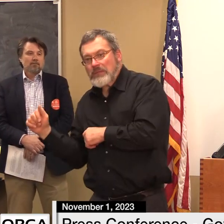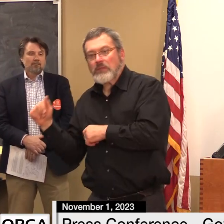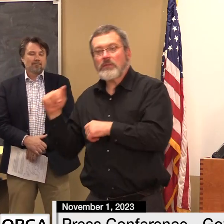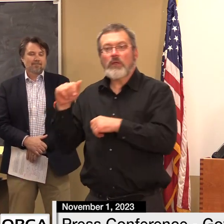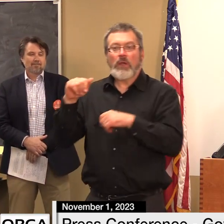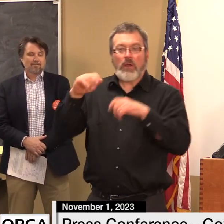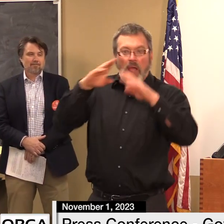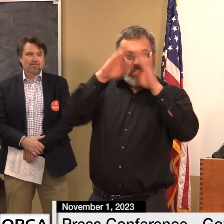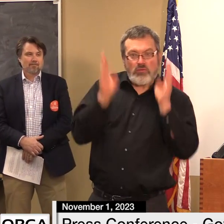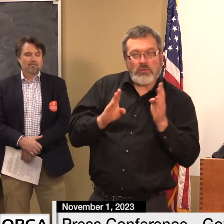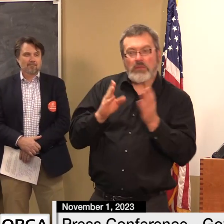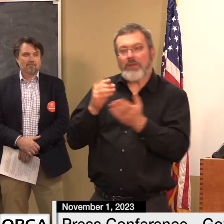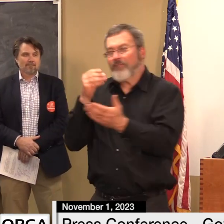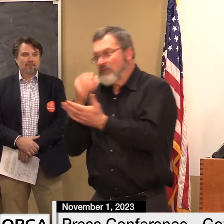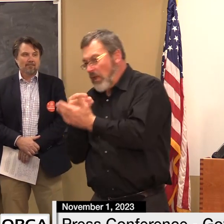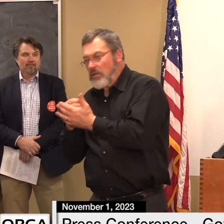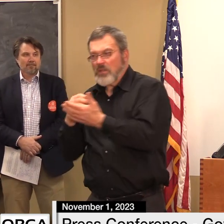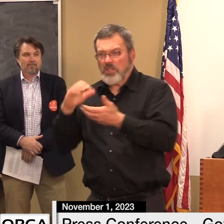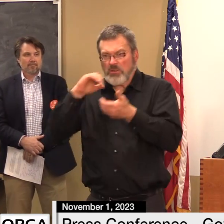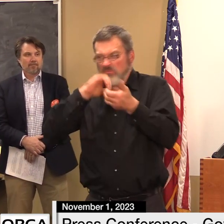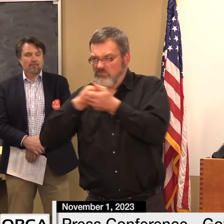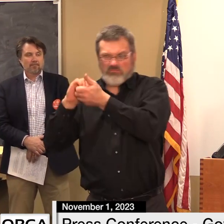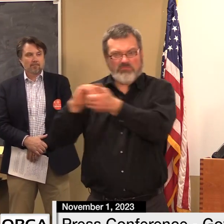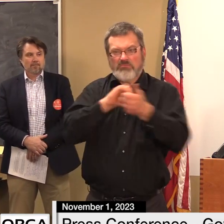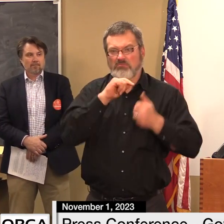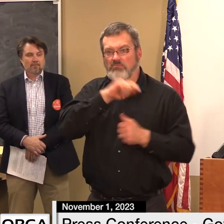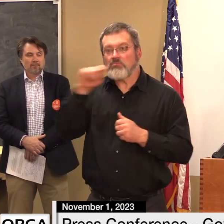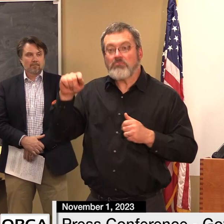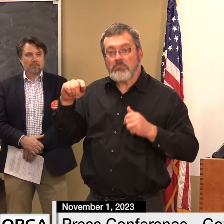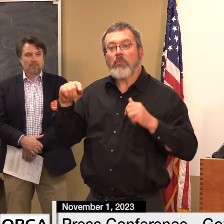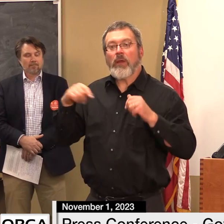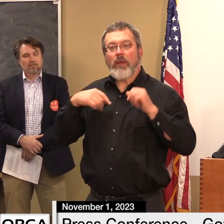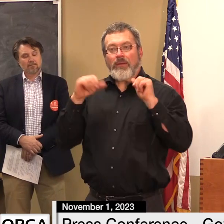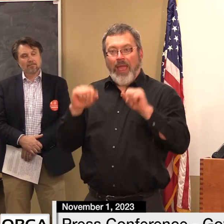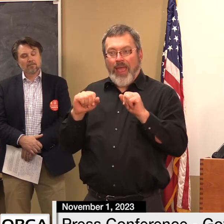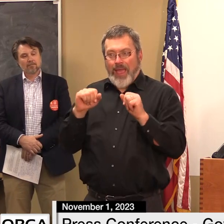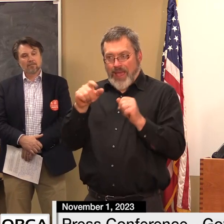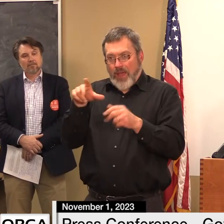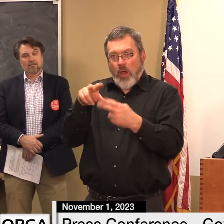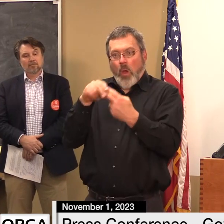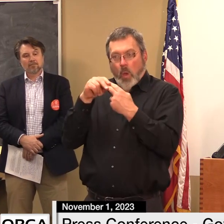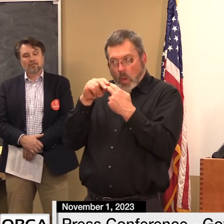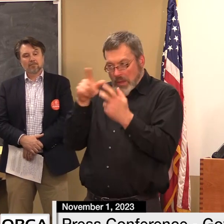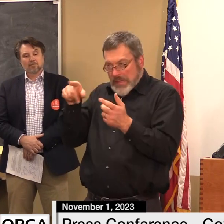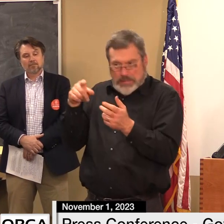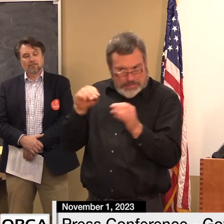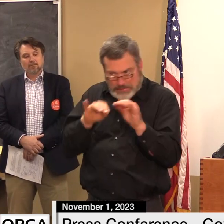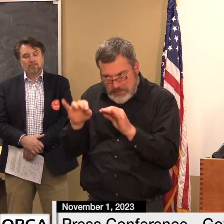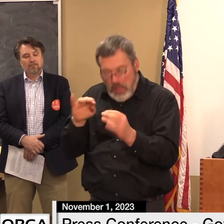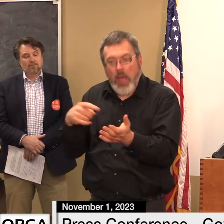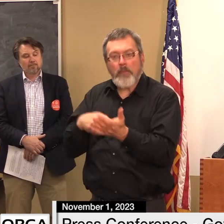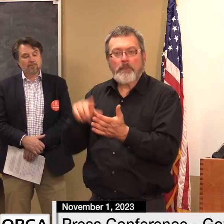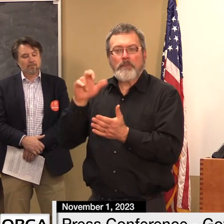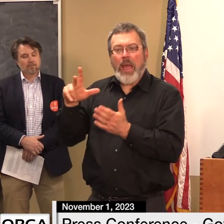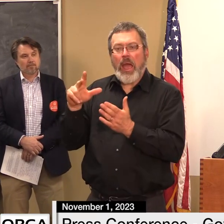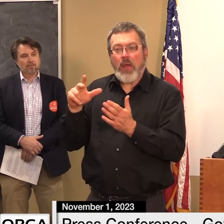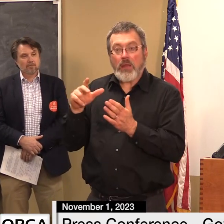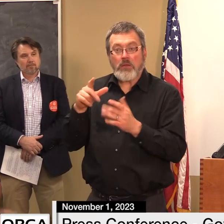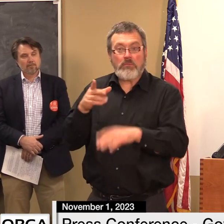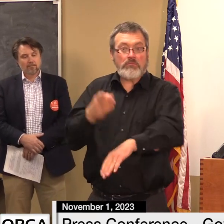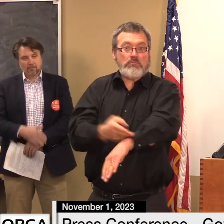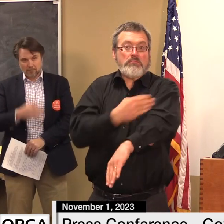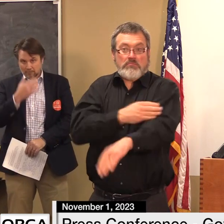Housing Finance Agency to make it possible to pay back the cost of those upgrades on